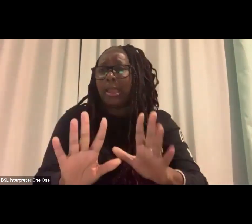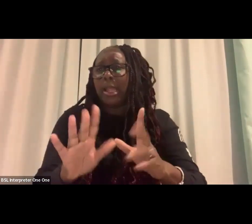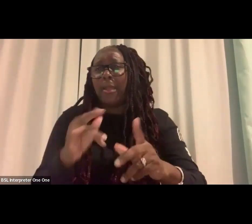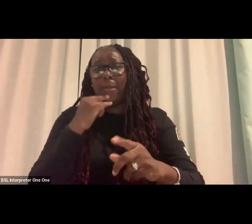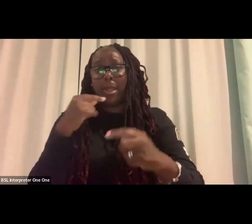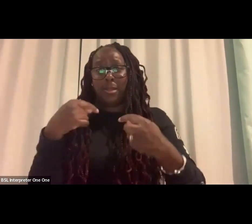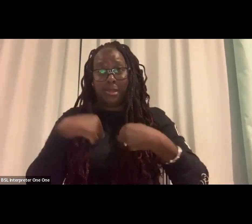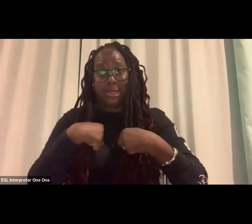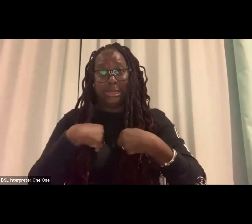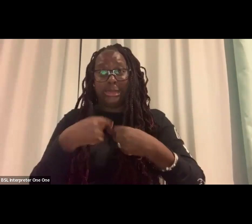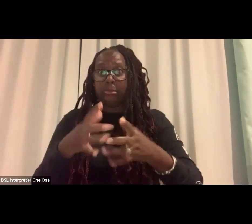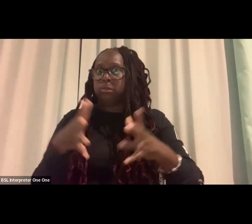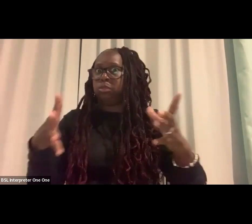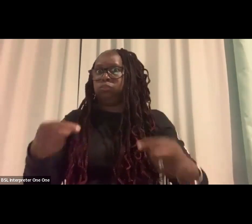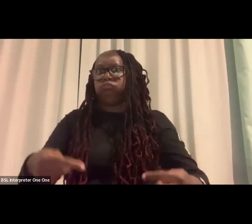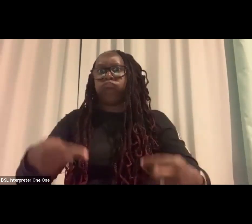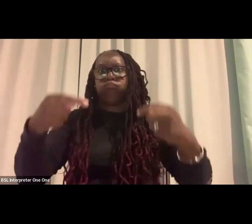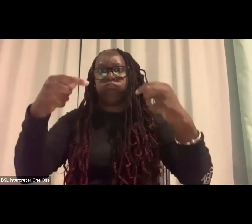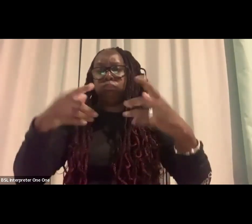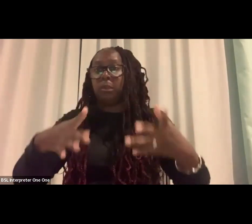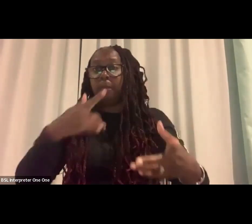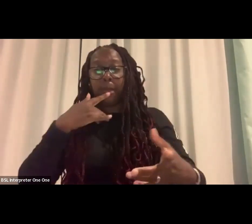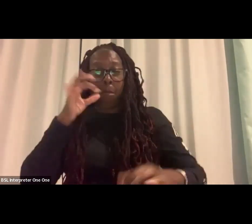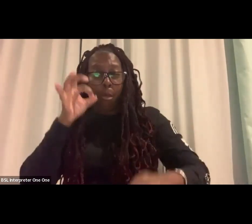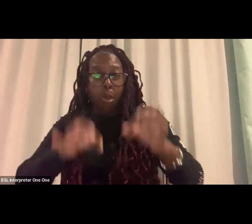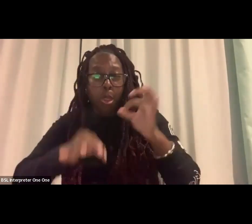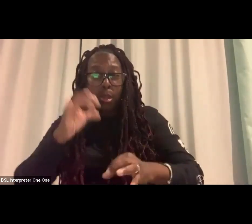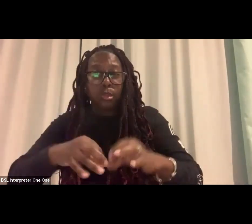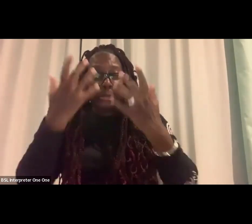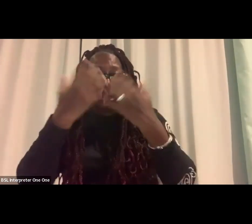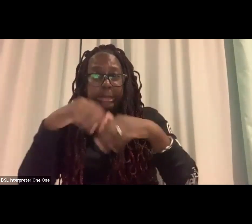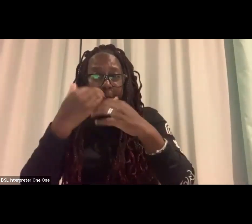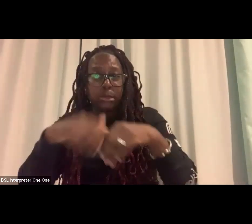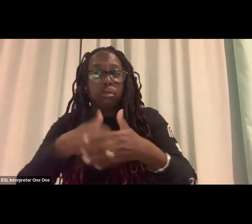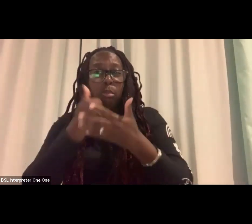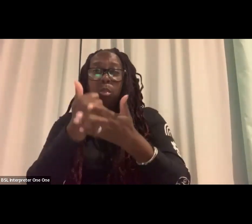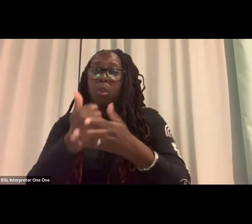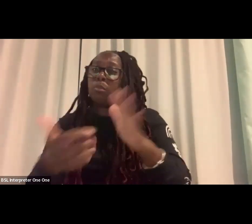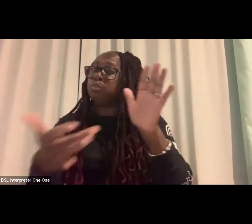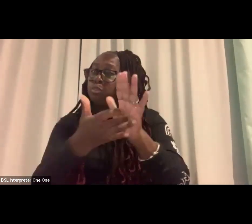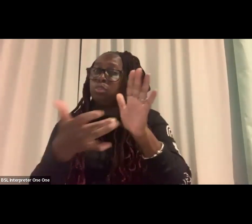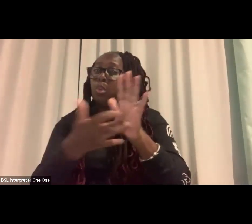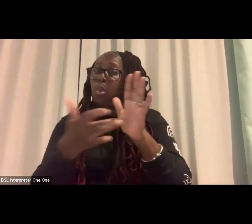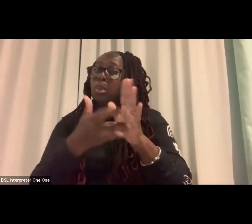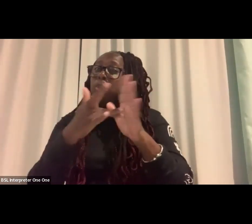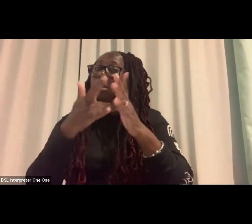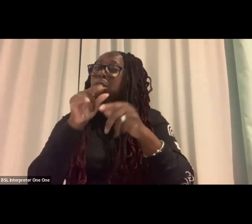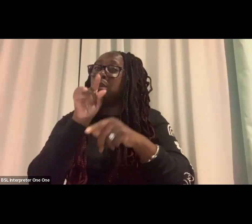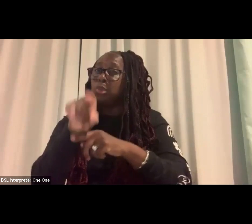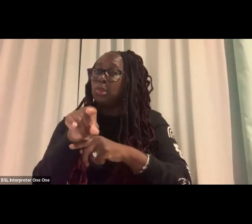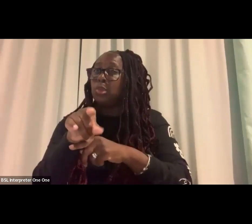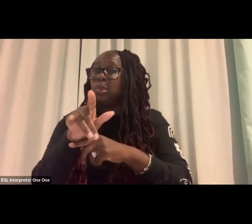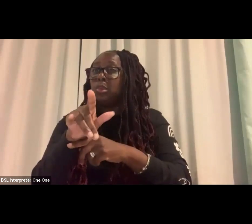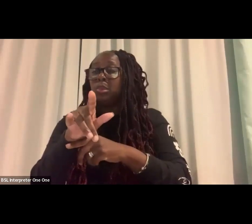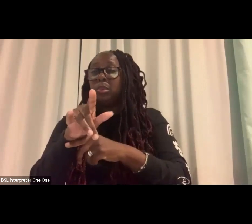challenges. However, I would say that political and technical support are essential to fully embrace the fields of